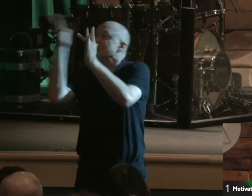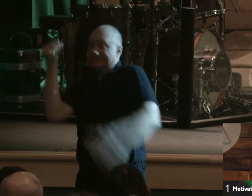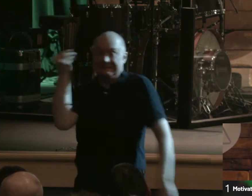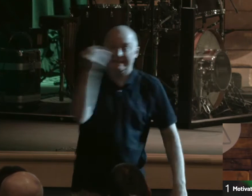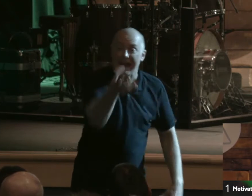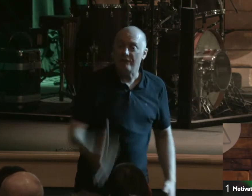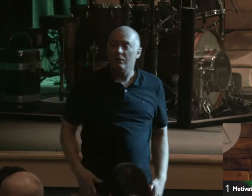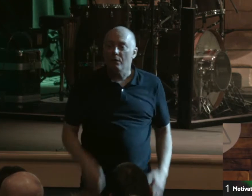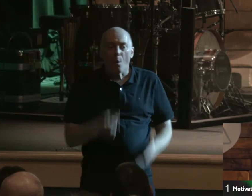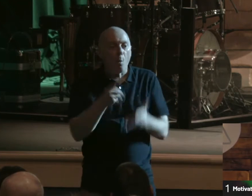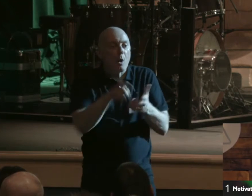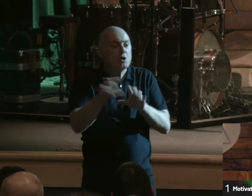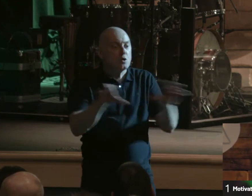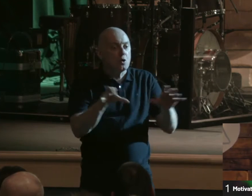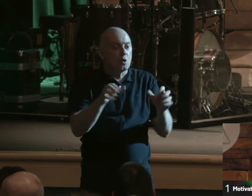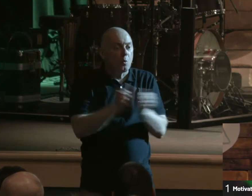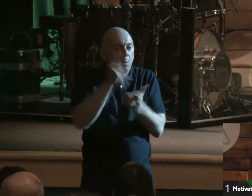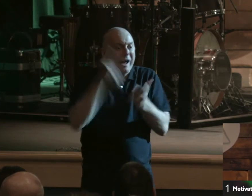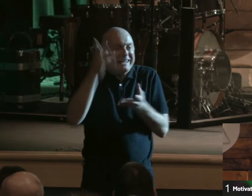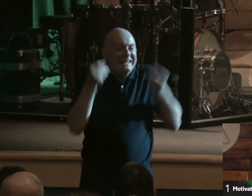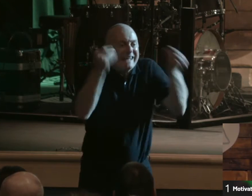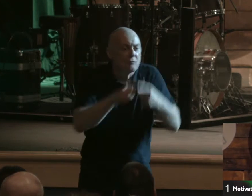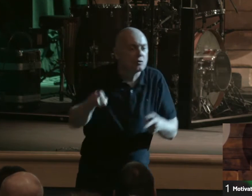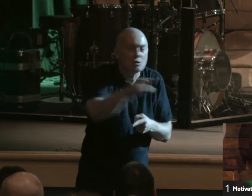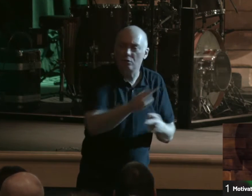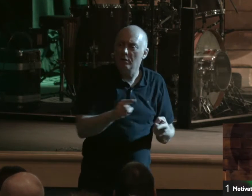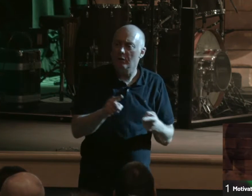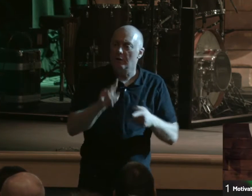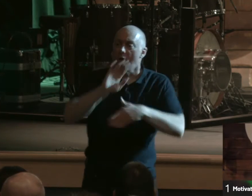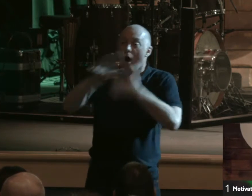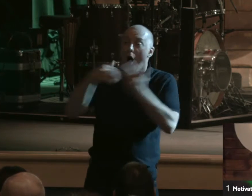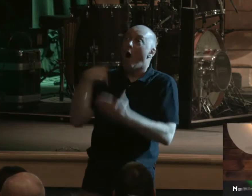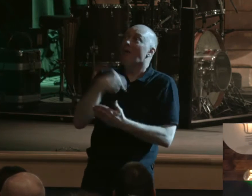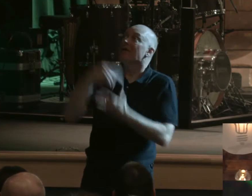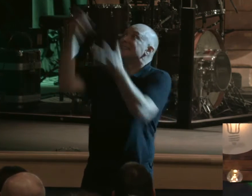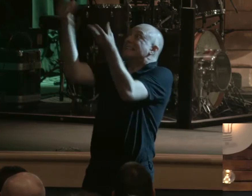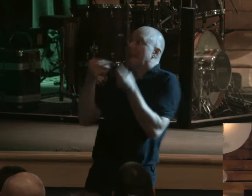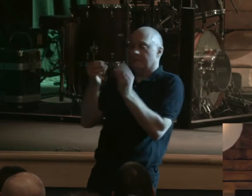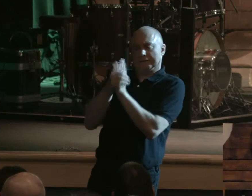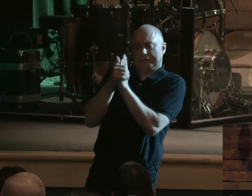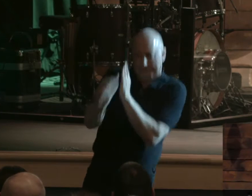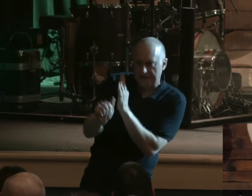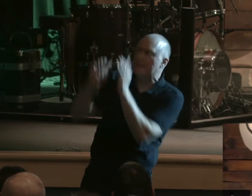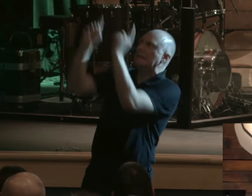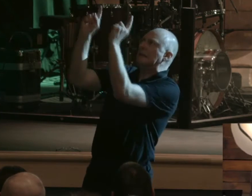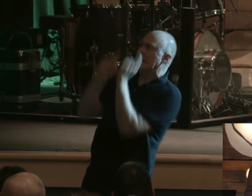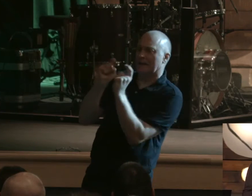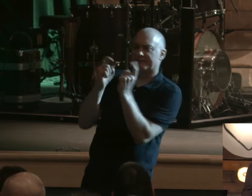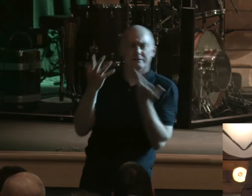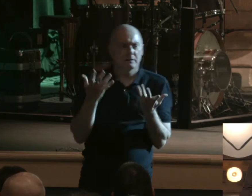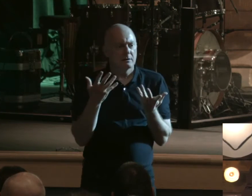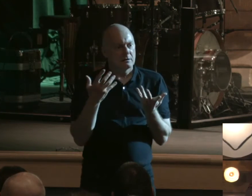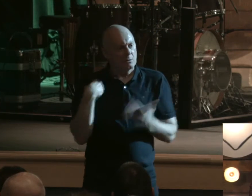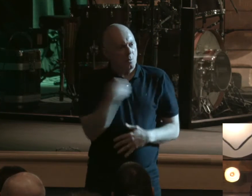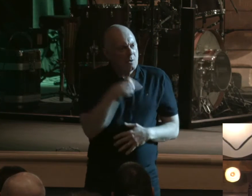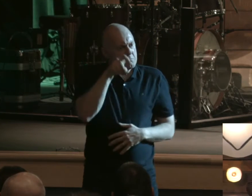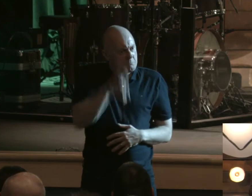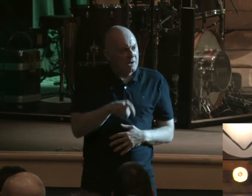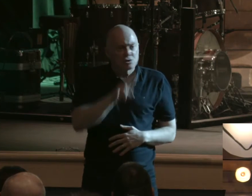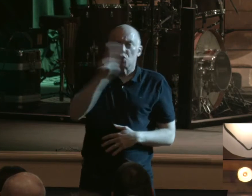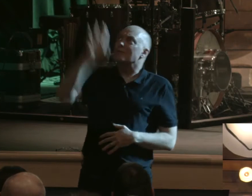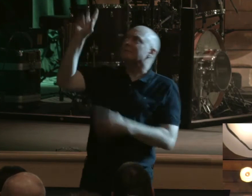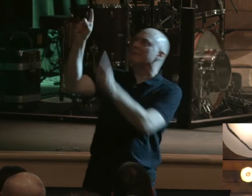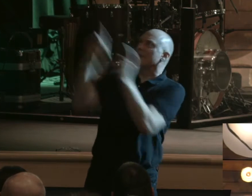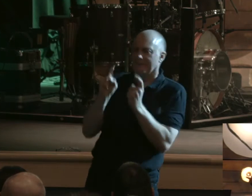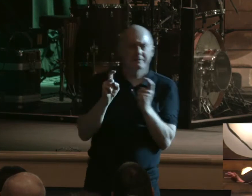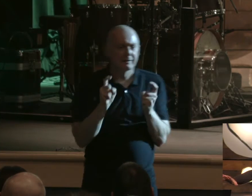to us. All of us have been given in Christ abilities and gifts and a stewardship over our lives, and